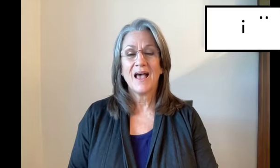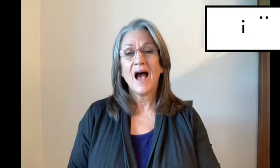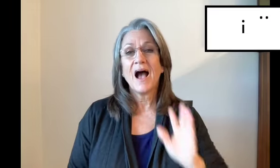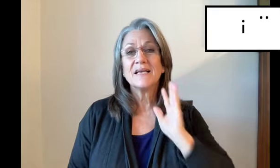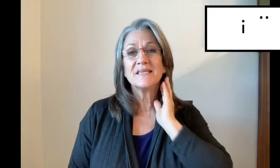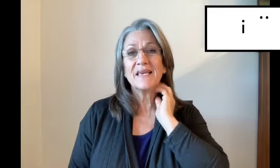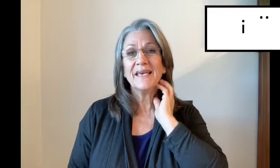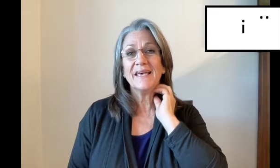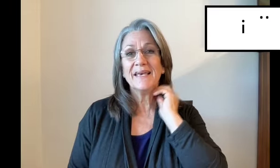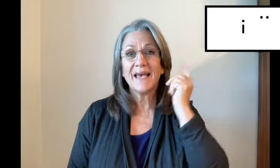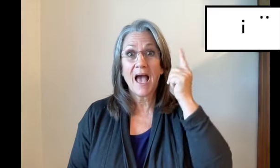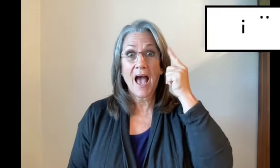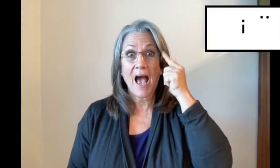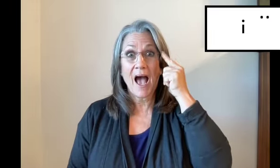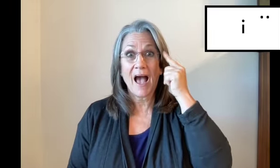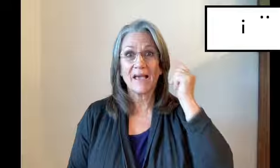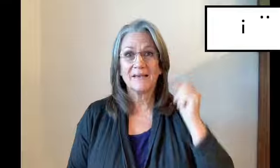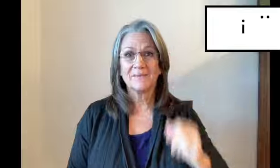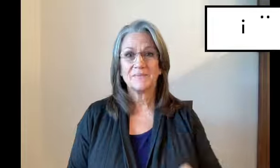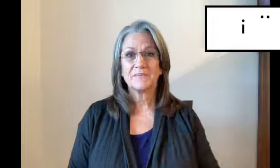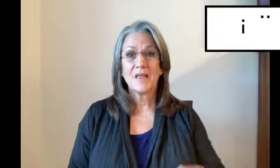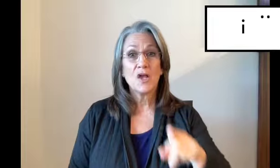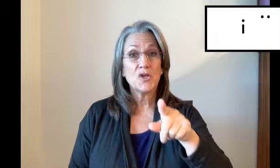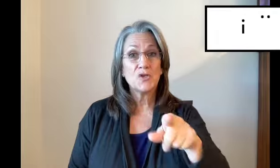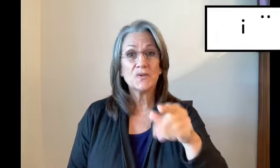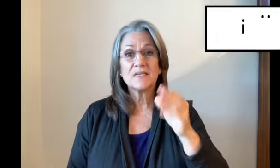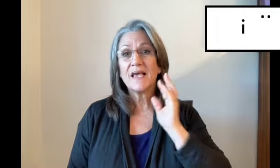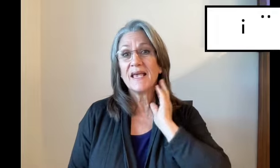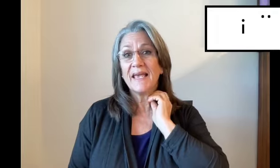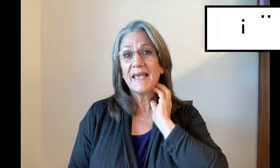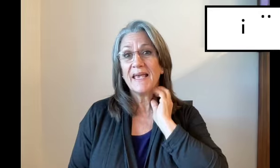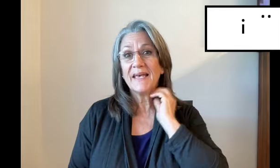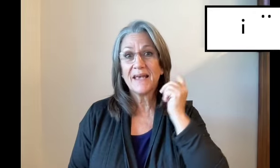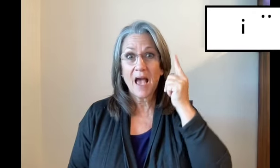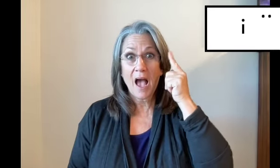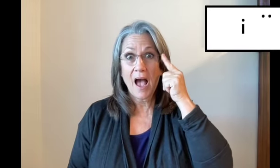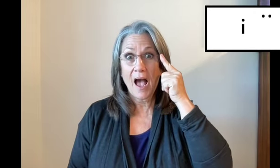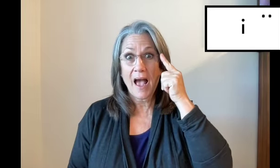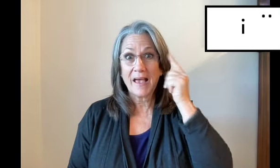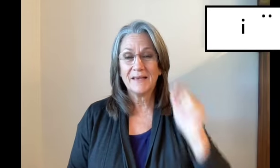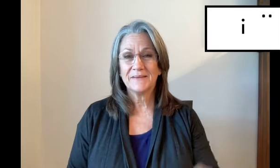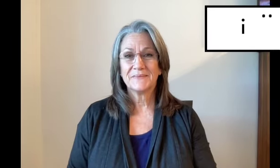I say I. You say I.